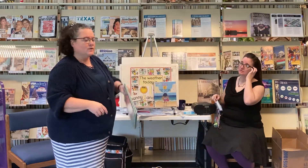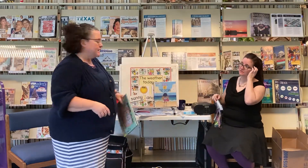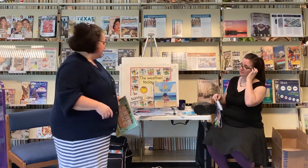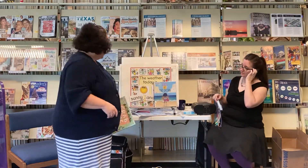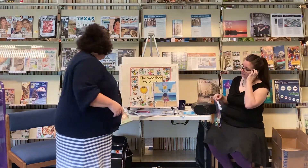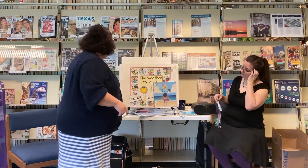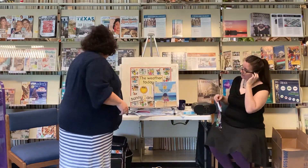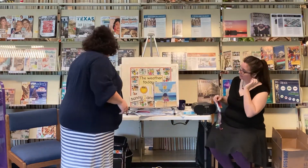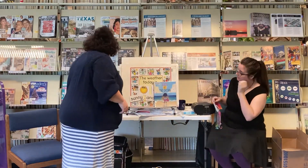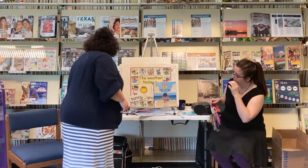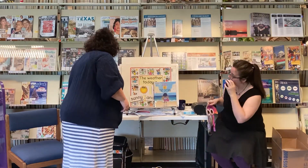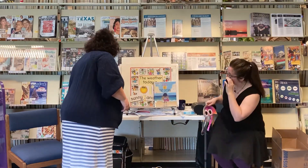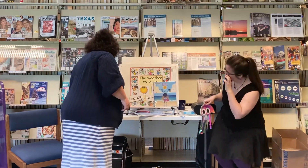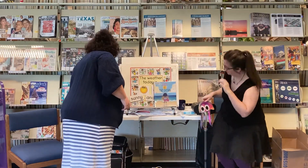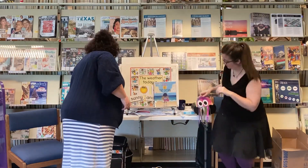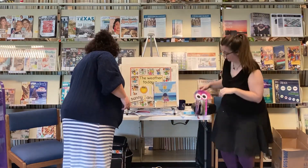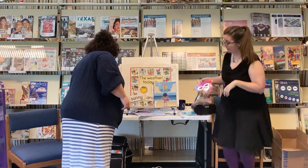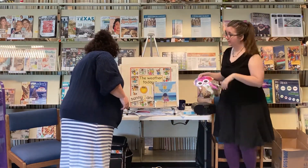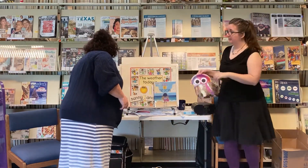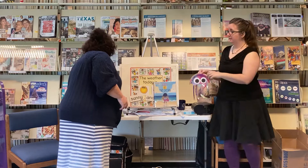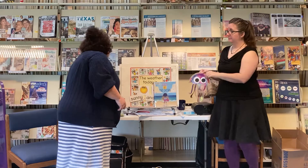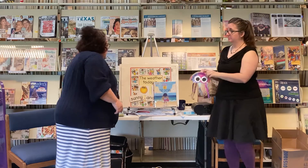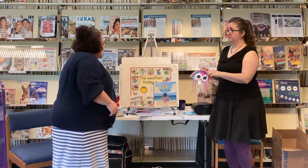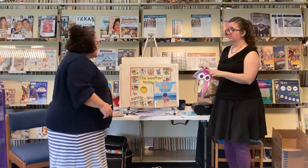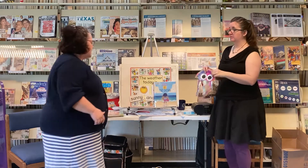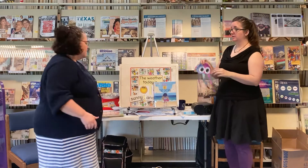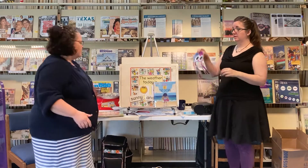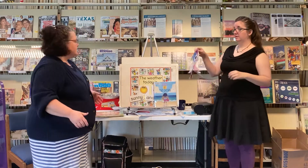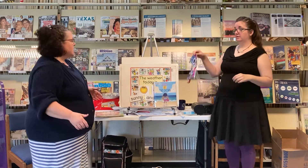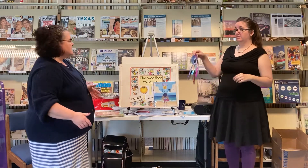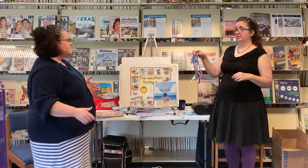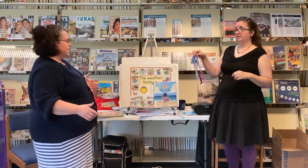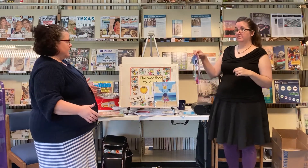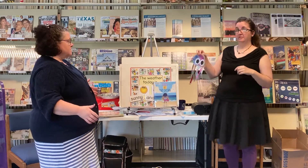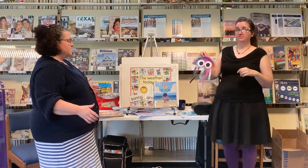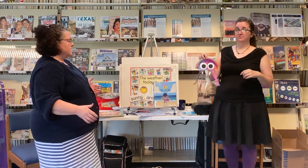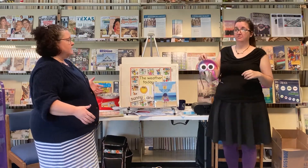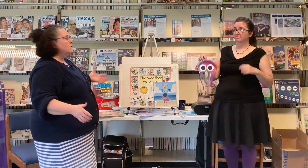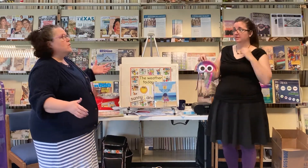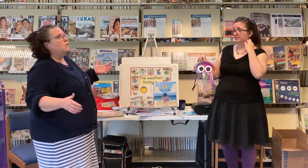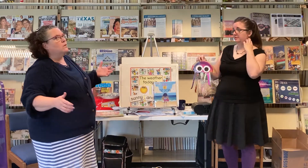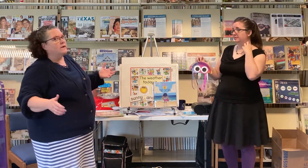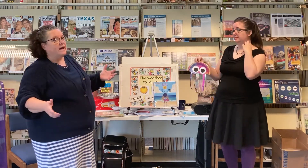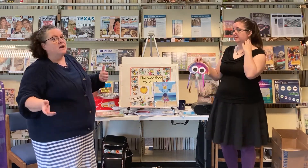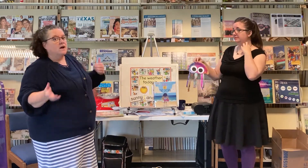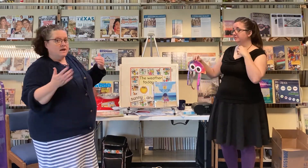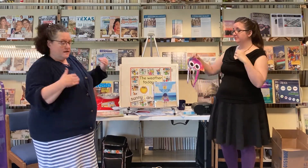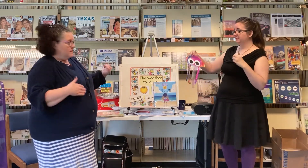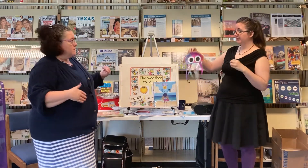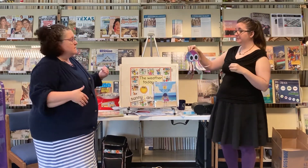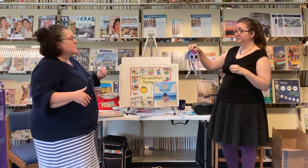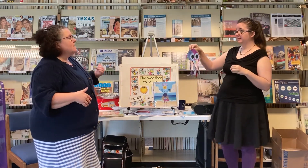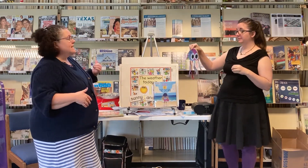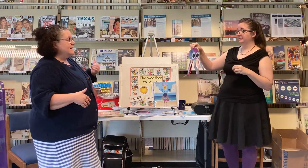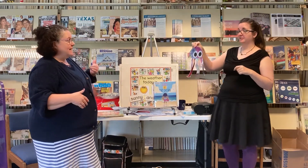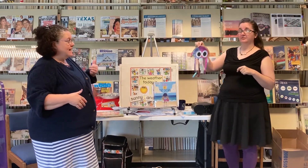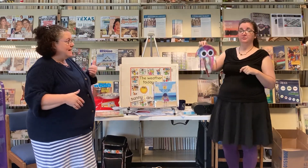here at the library for you. All right, Miss Angela, we've talked about... talked about the ocean, but I just wanted to mention our